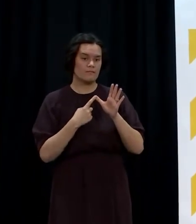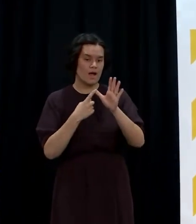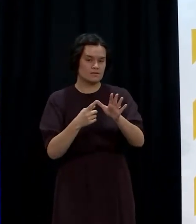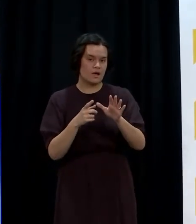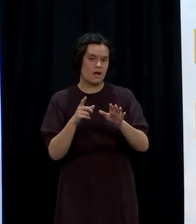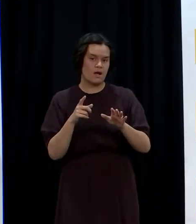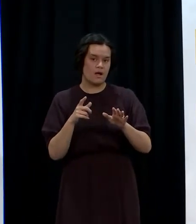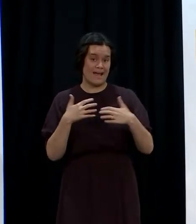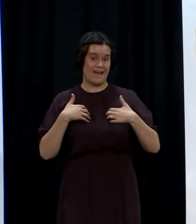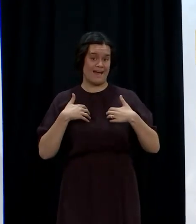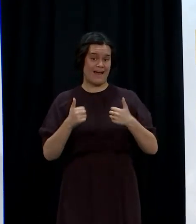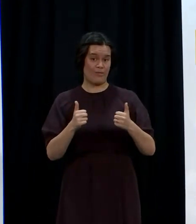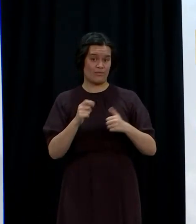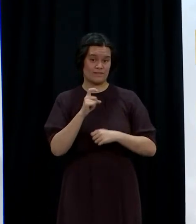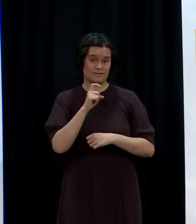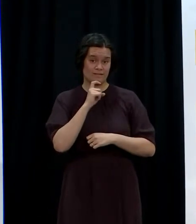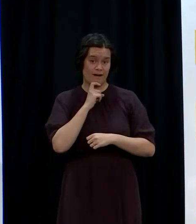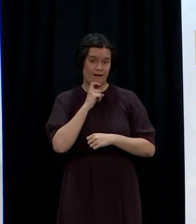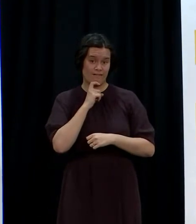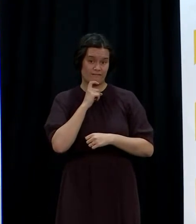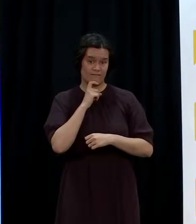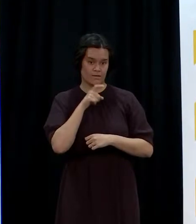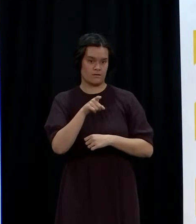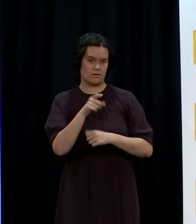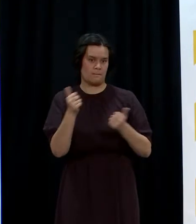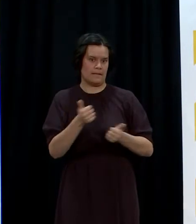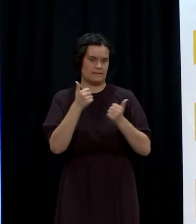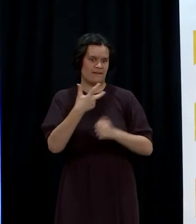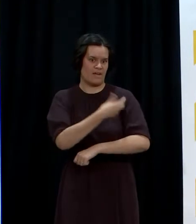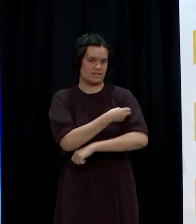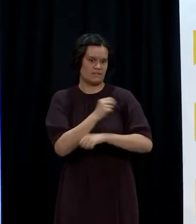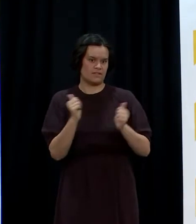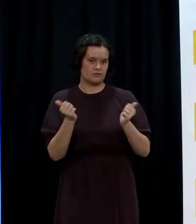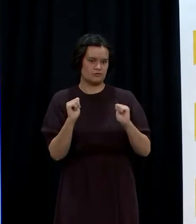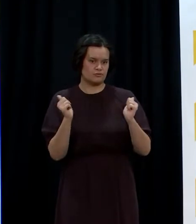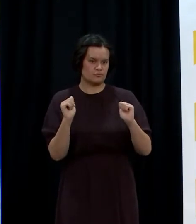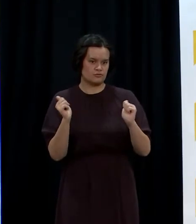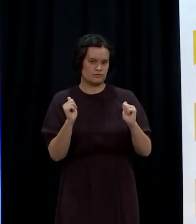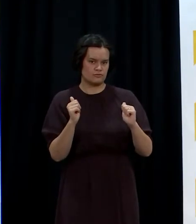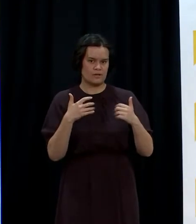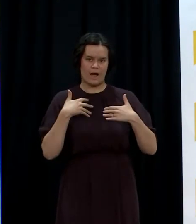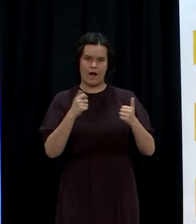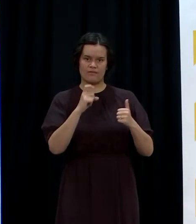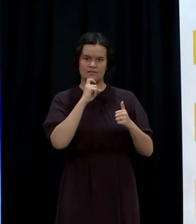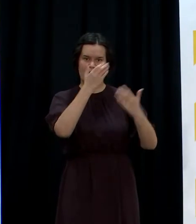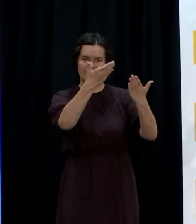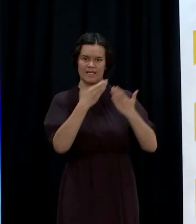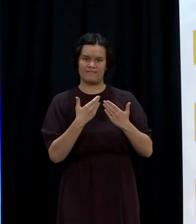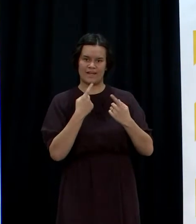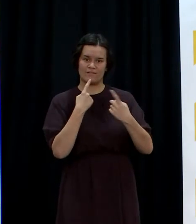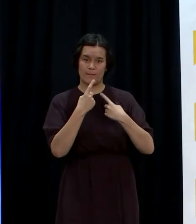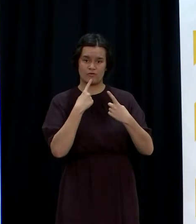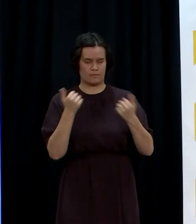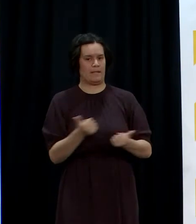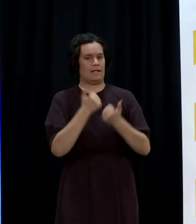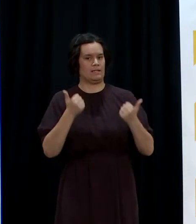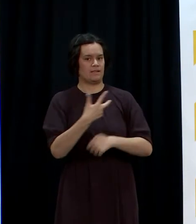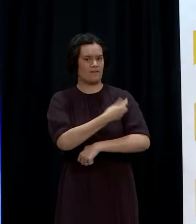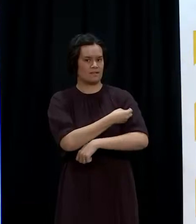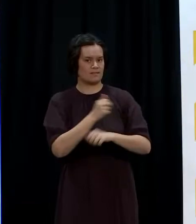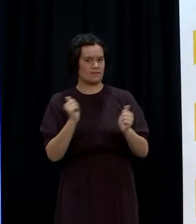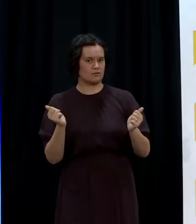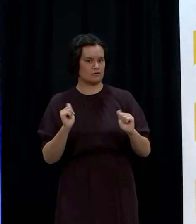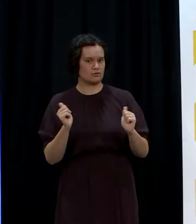the health workforce has got high rates where we've got the data from the DHBs, which is encouraging, but we've certainly given advice